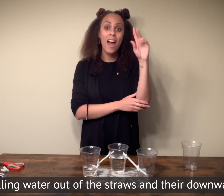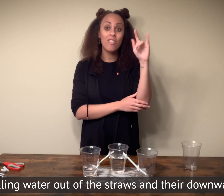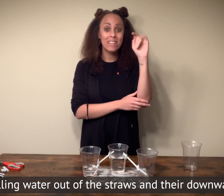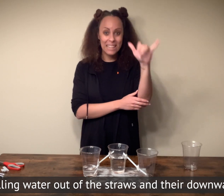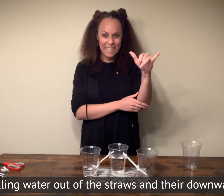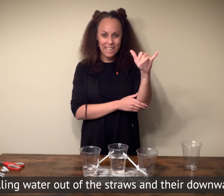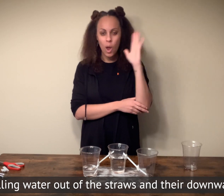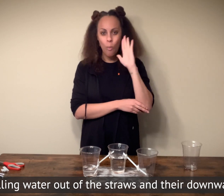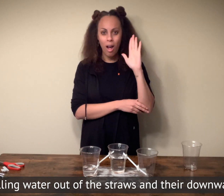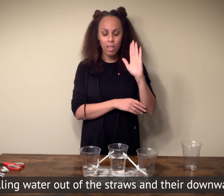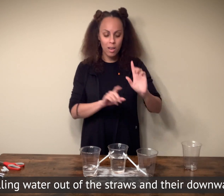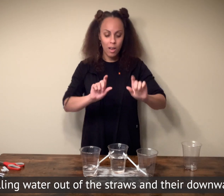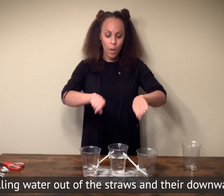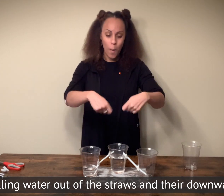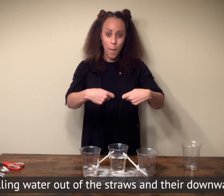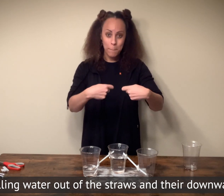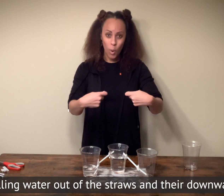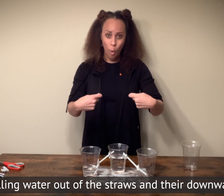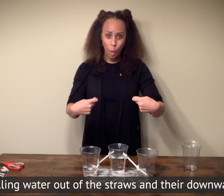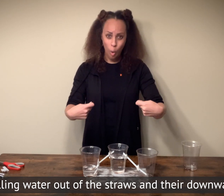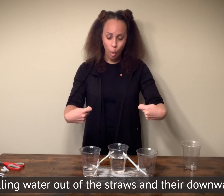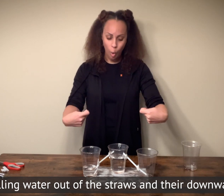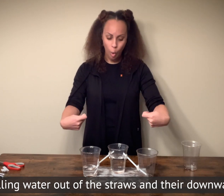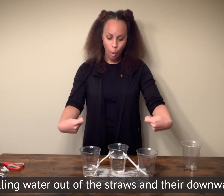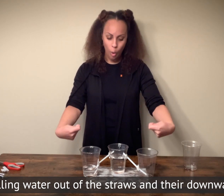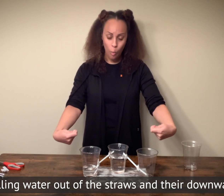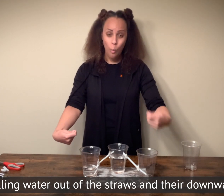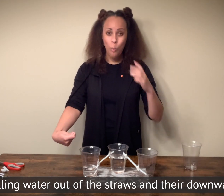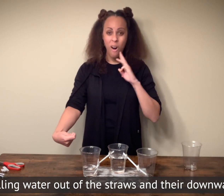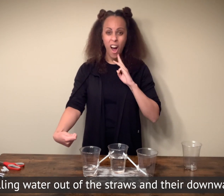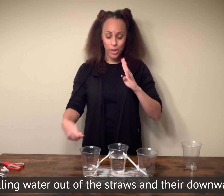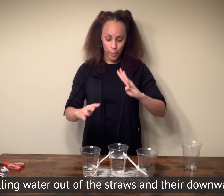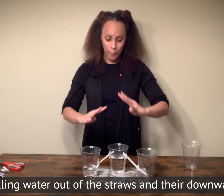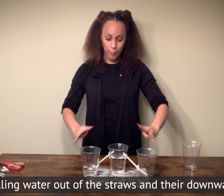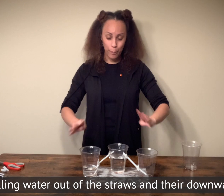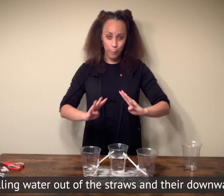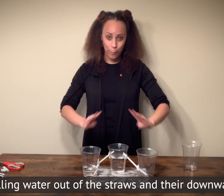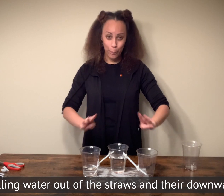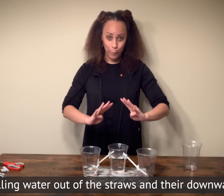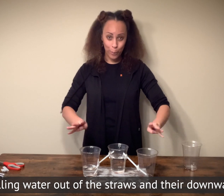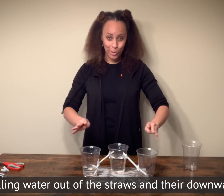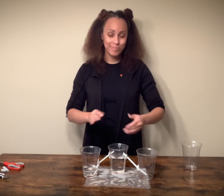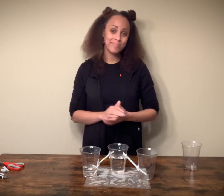because gravity is pulling water out of the straws and into a downward angle.